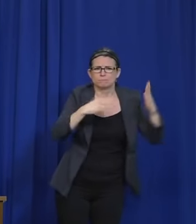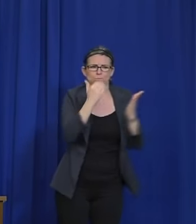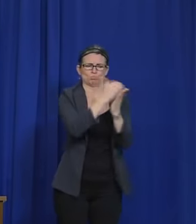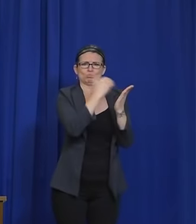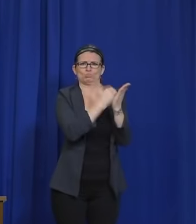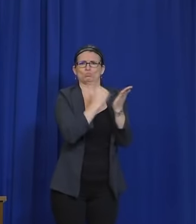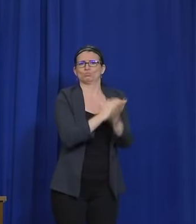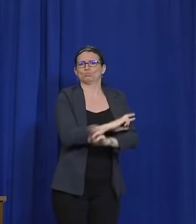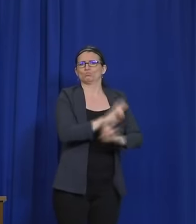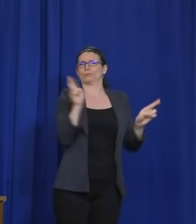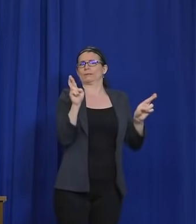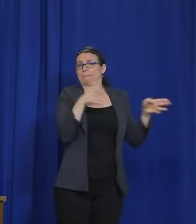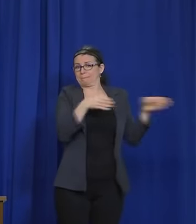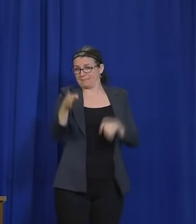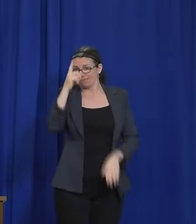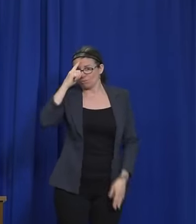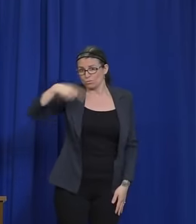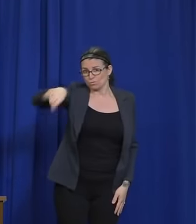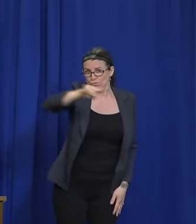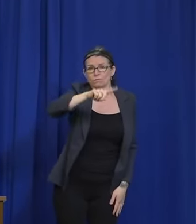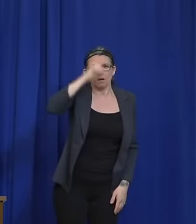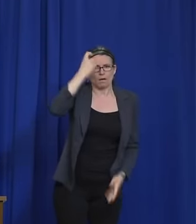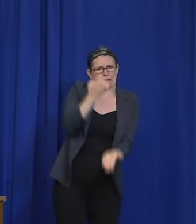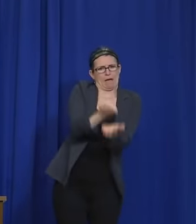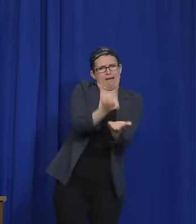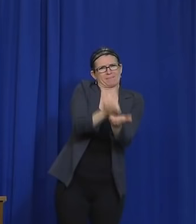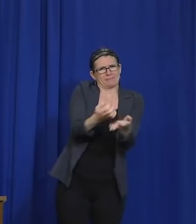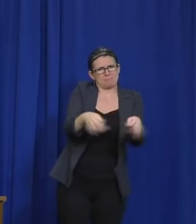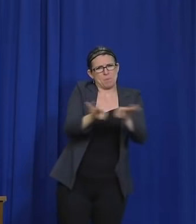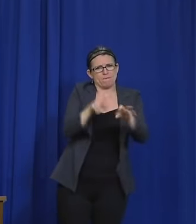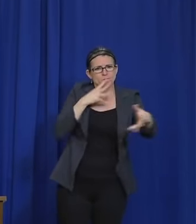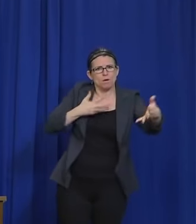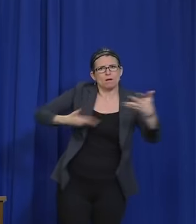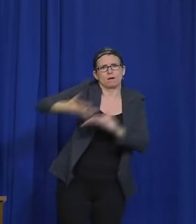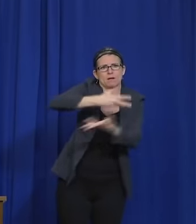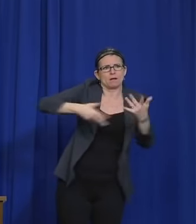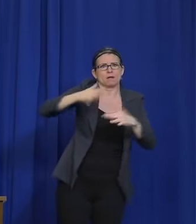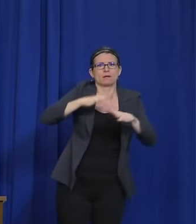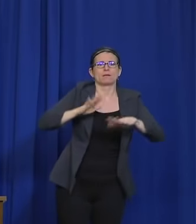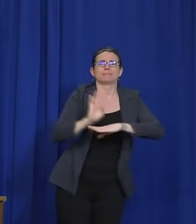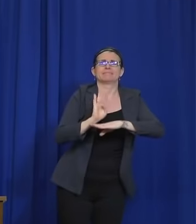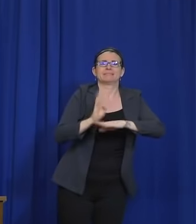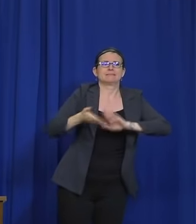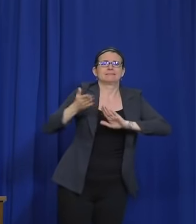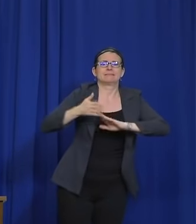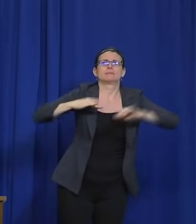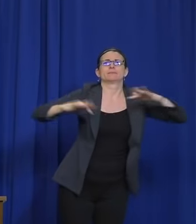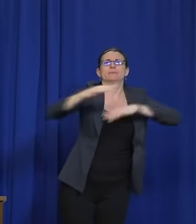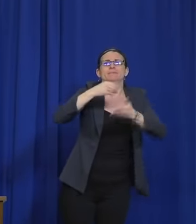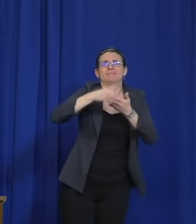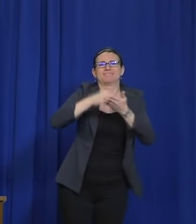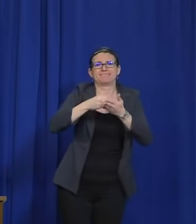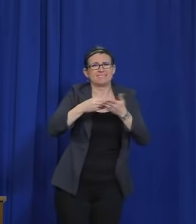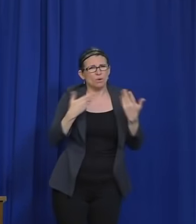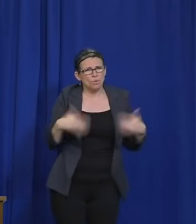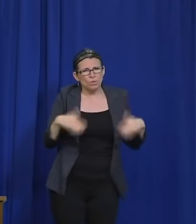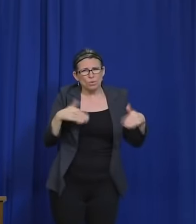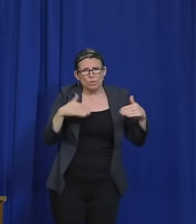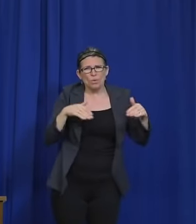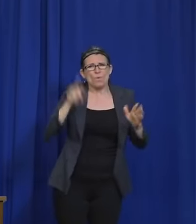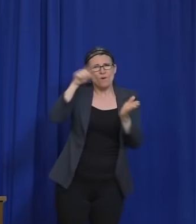more than 1,600 people and businesses and employees across diverse economies and sectors around the